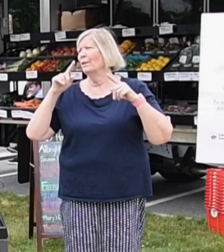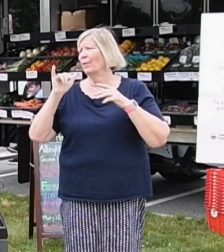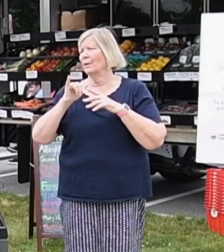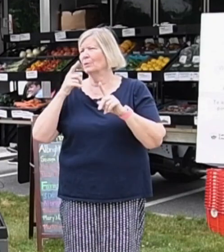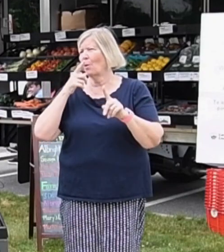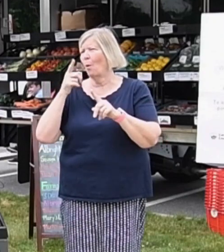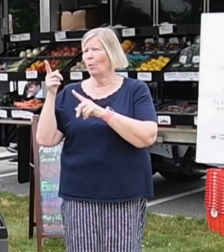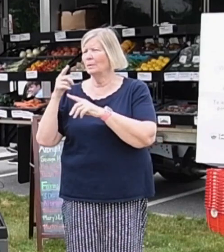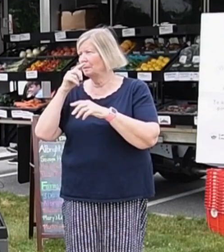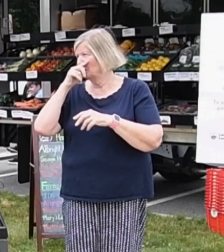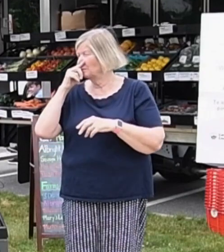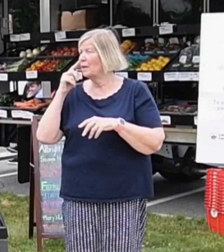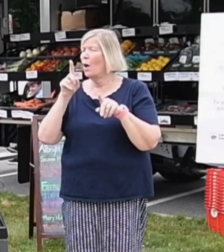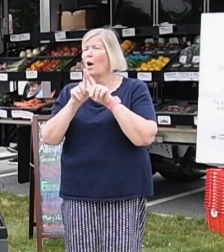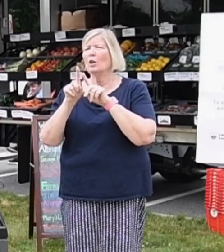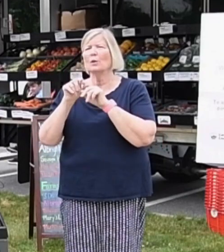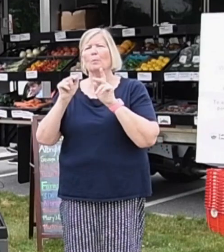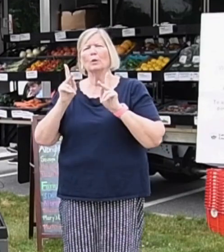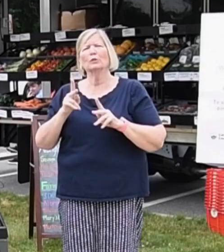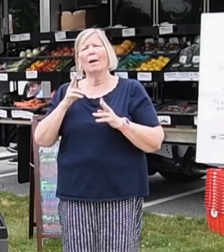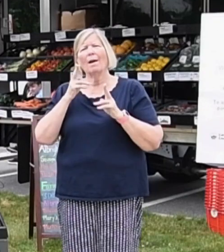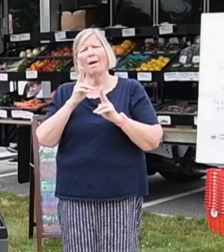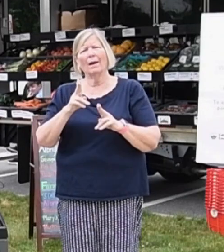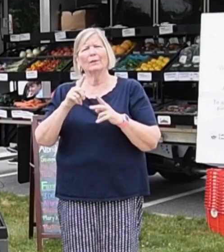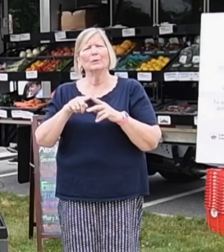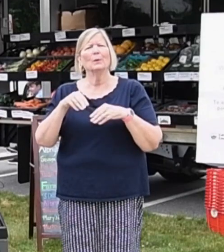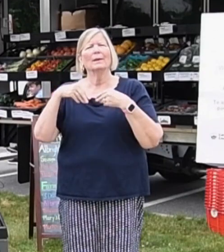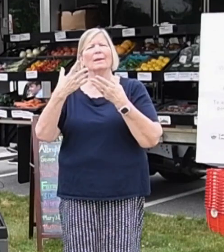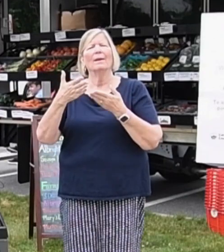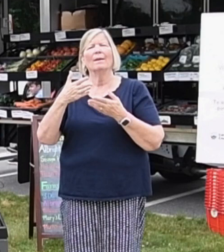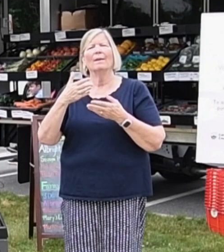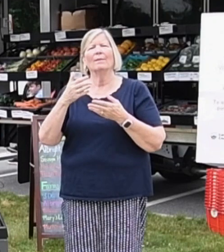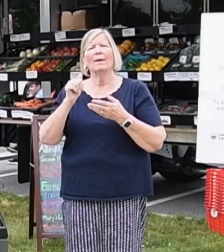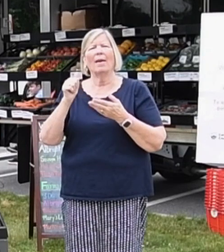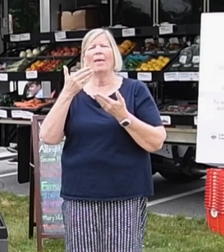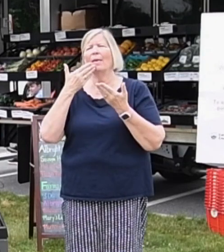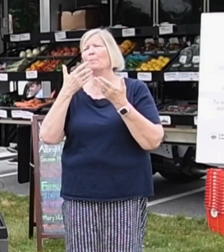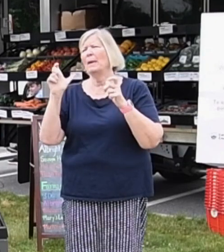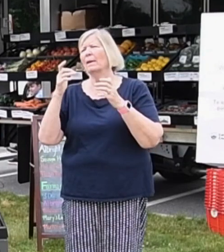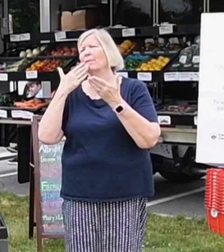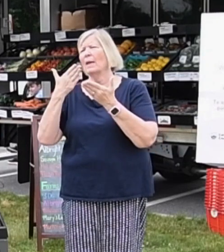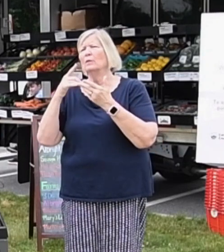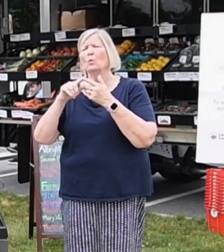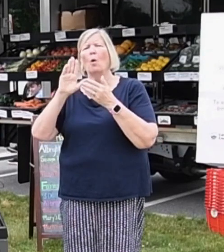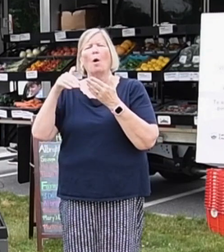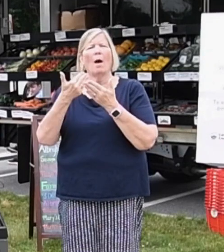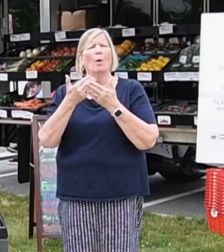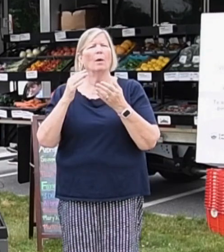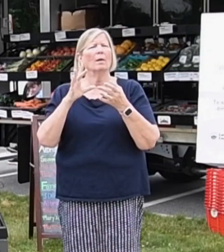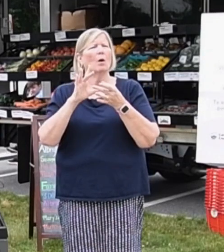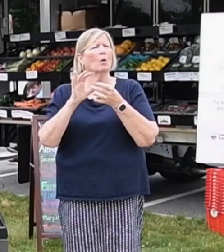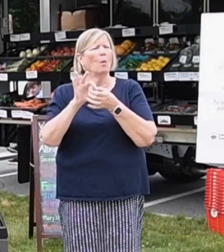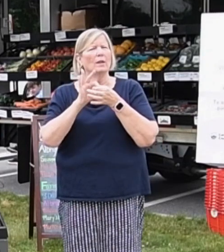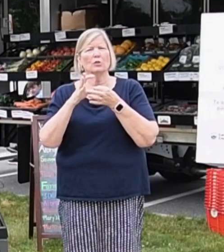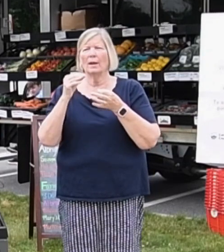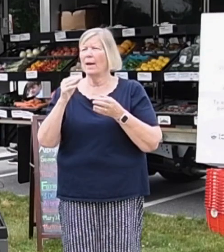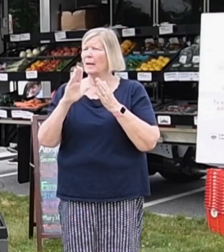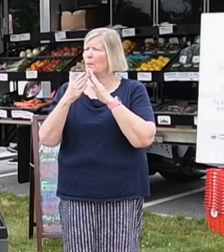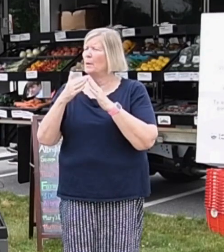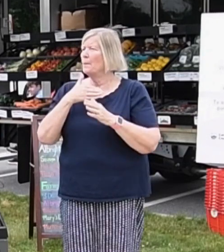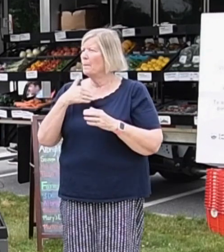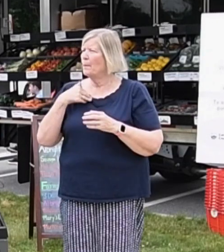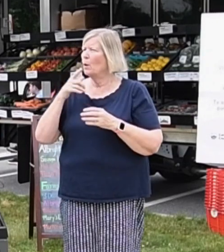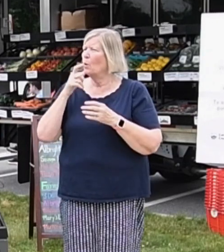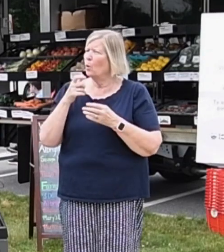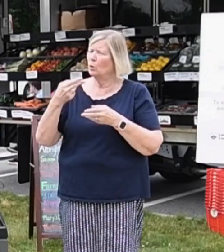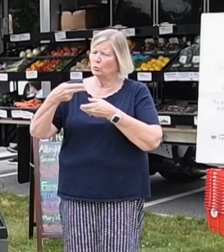goal. It is also a personal honor to extend a heartfelt thanks to all of our coalition and community members that have been at the table